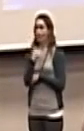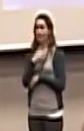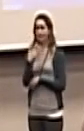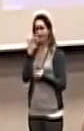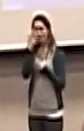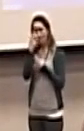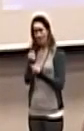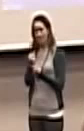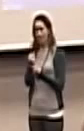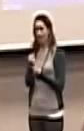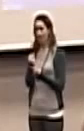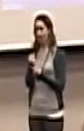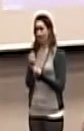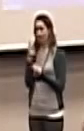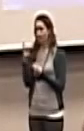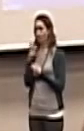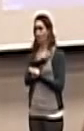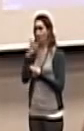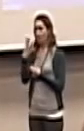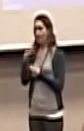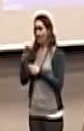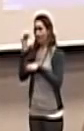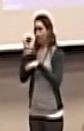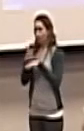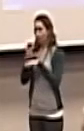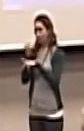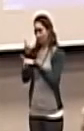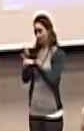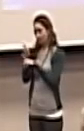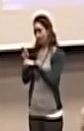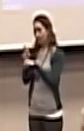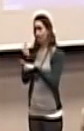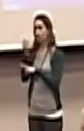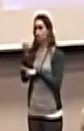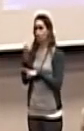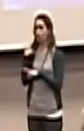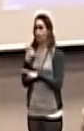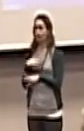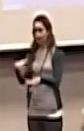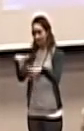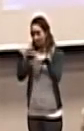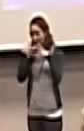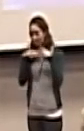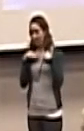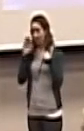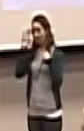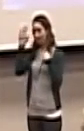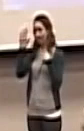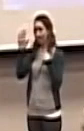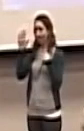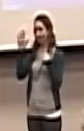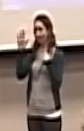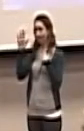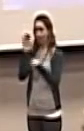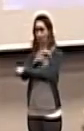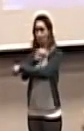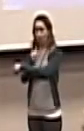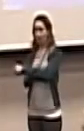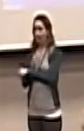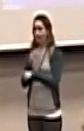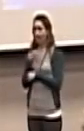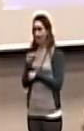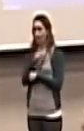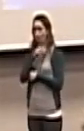confident. He is Lord over the church itself, and so we accept His headship. He is Lord over our